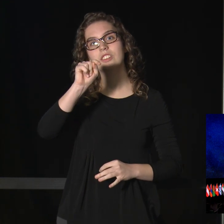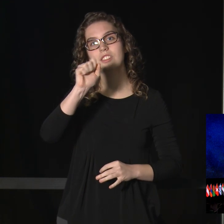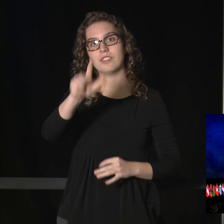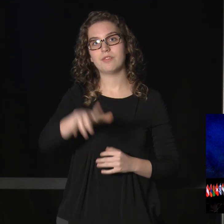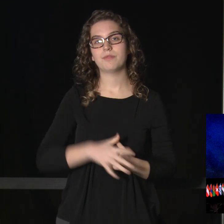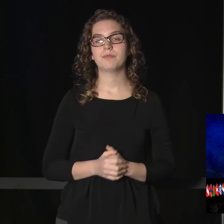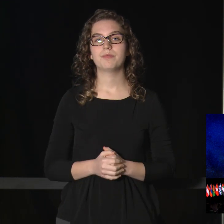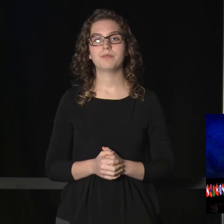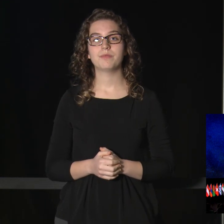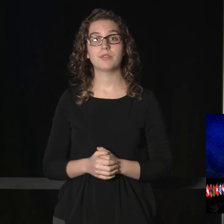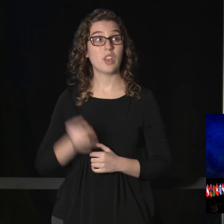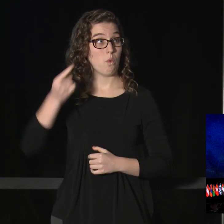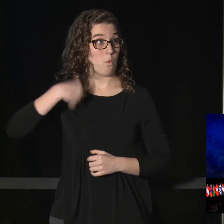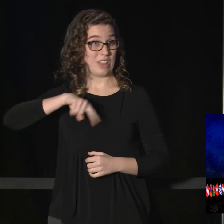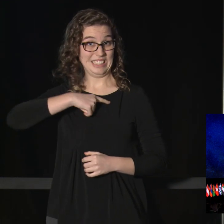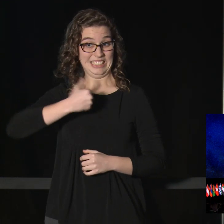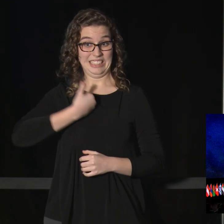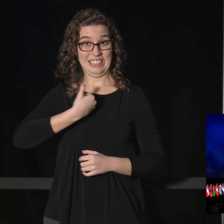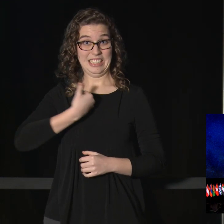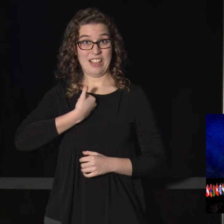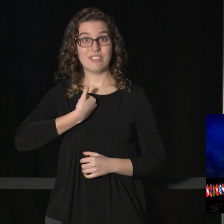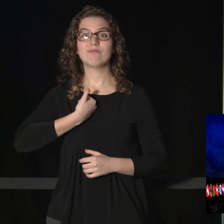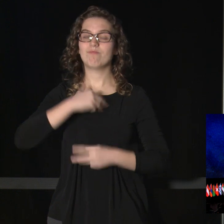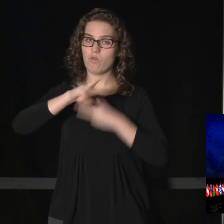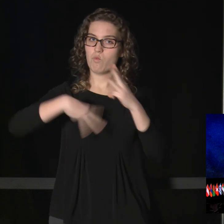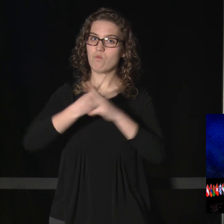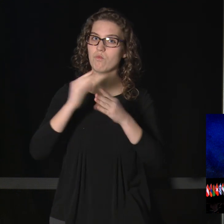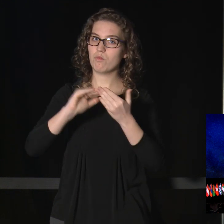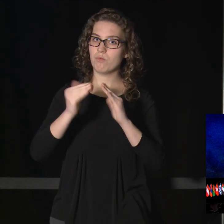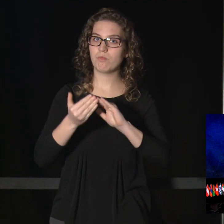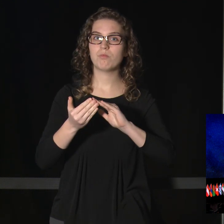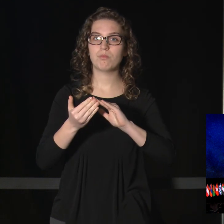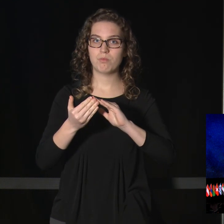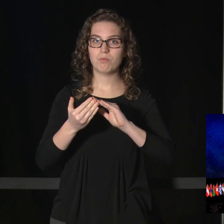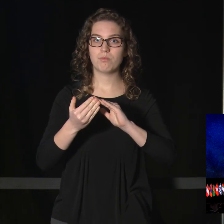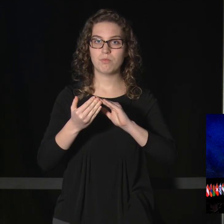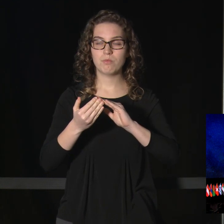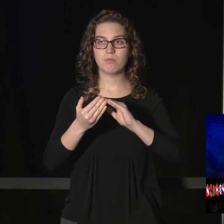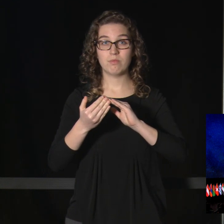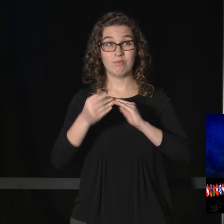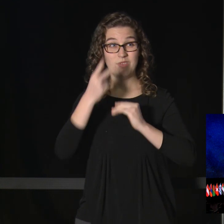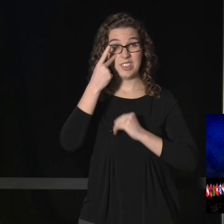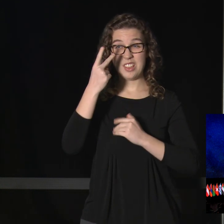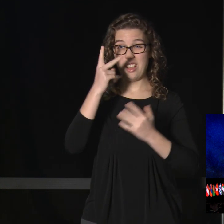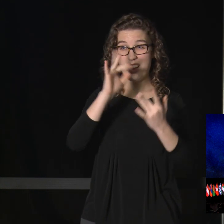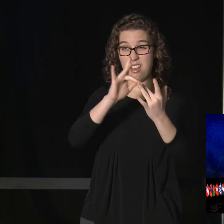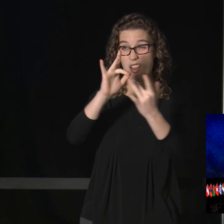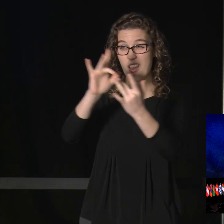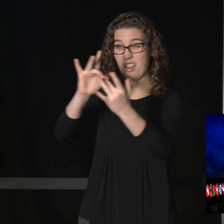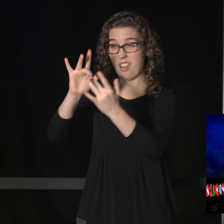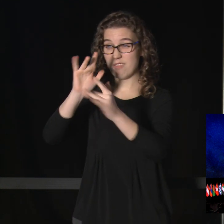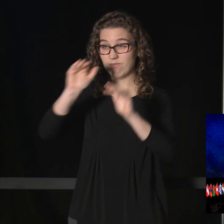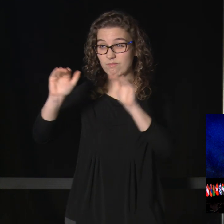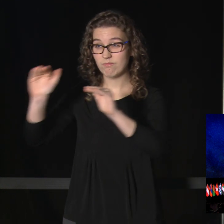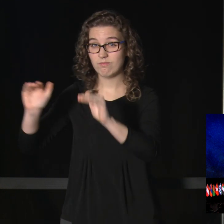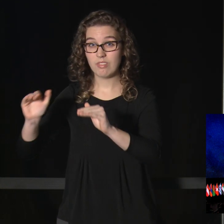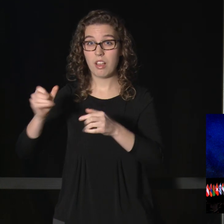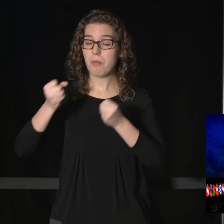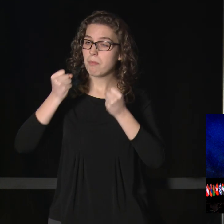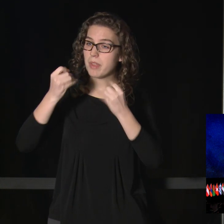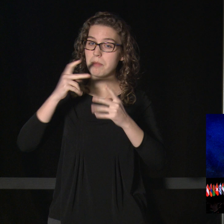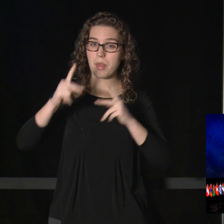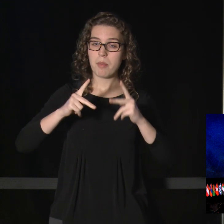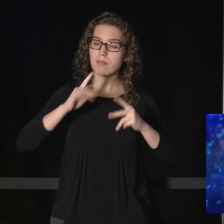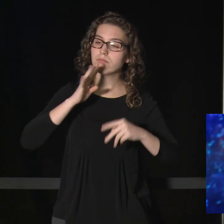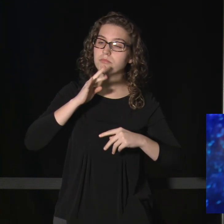GYC, we are this global community. We saw on outreach how many people speak different languages.